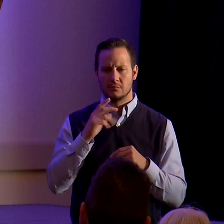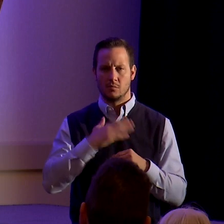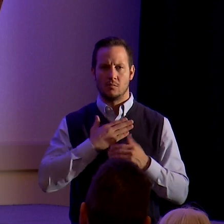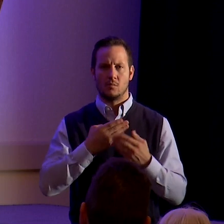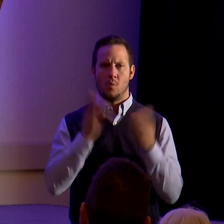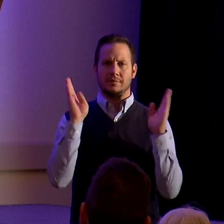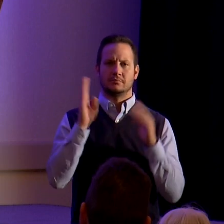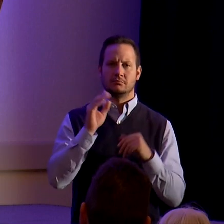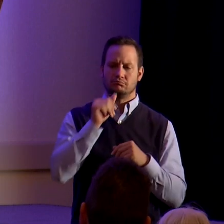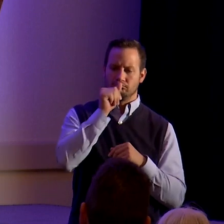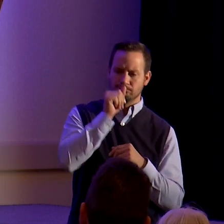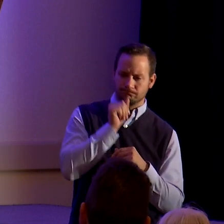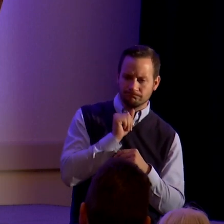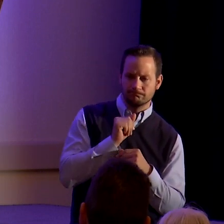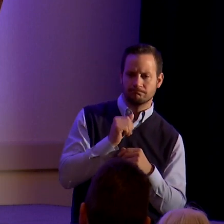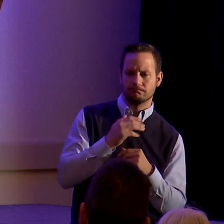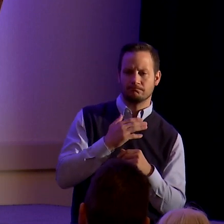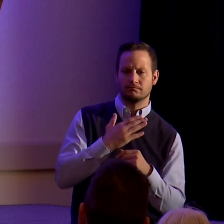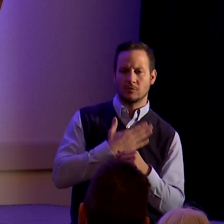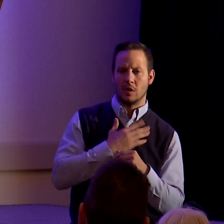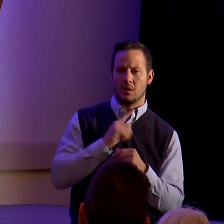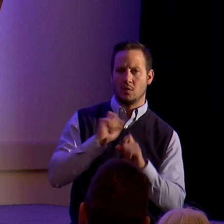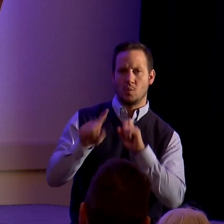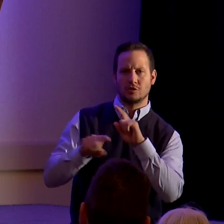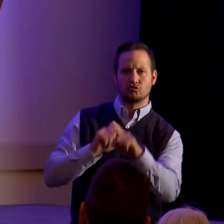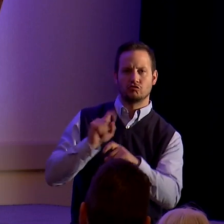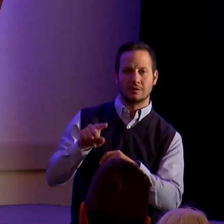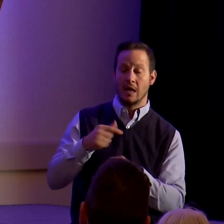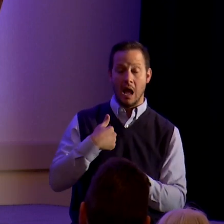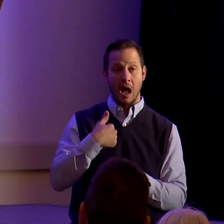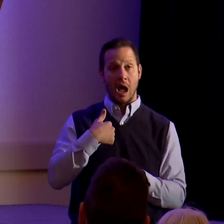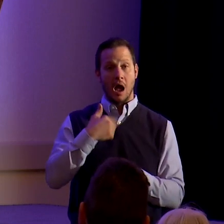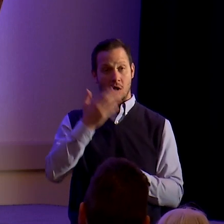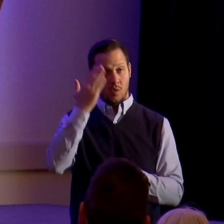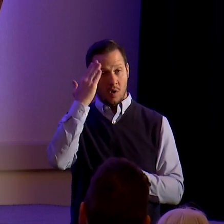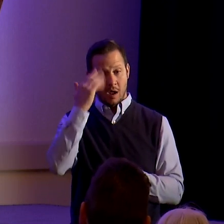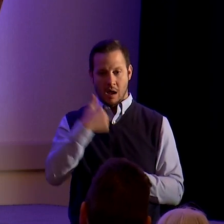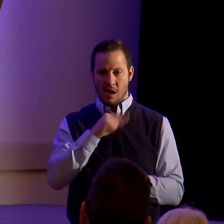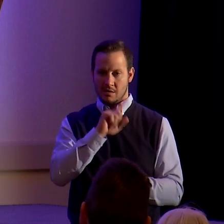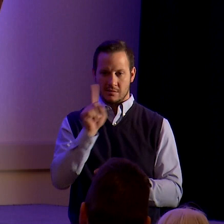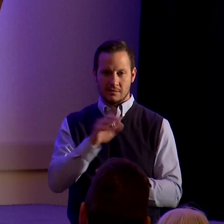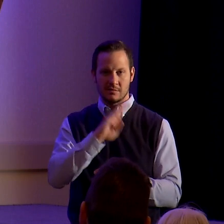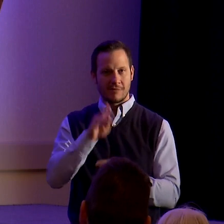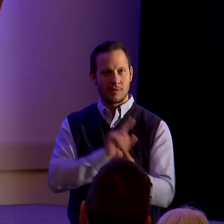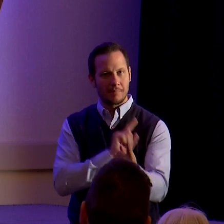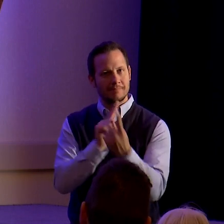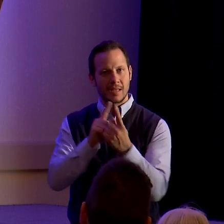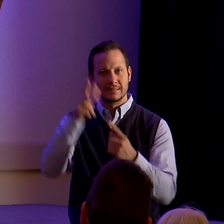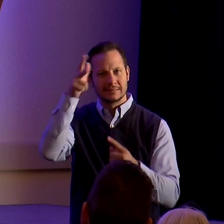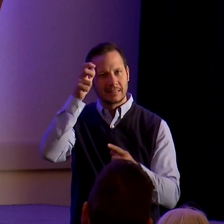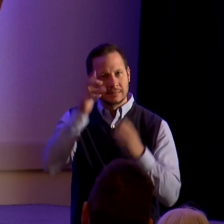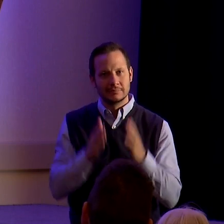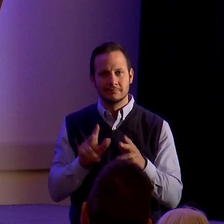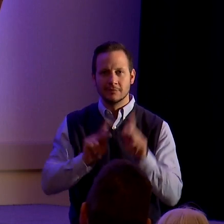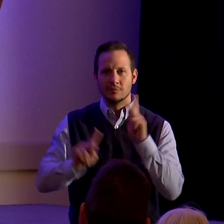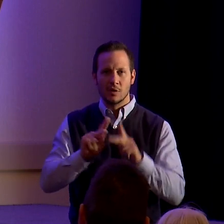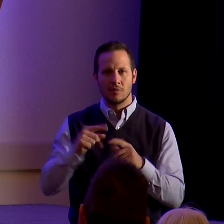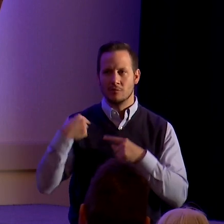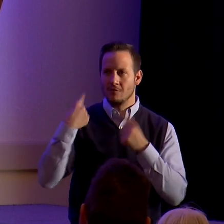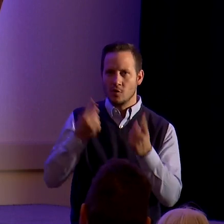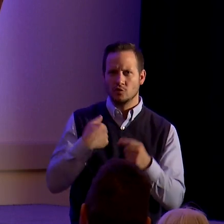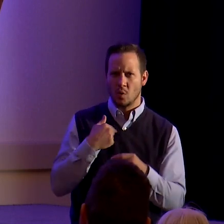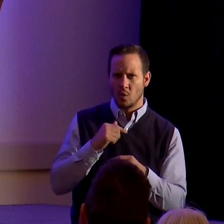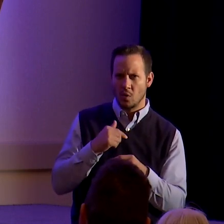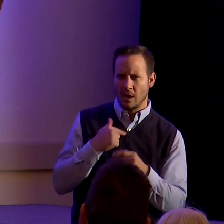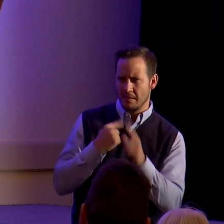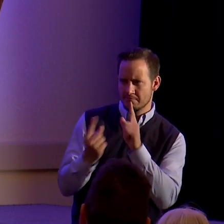had never encountered Satanists before. It was amazing. And they were so nice to me. So I would talk to them and I